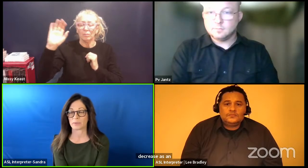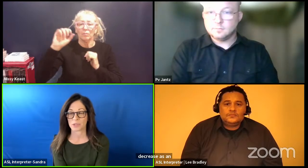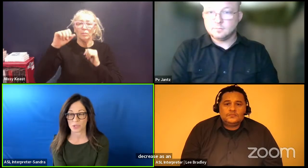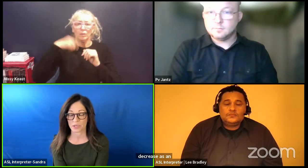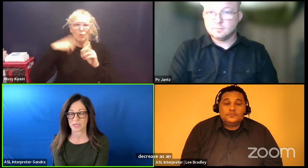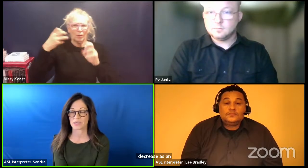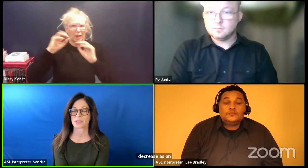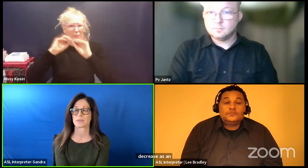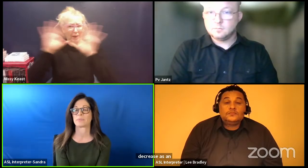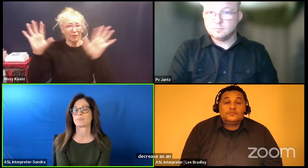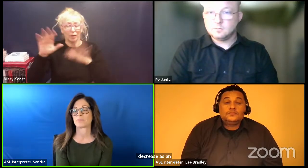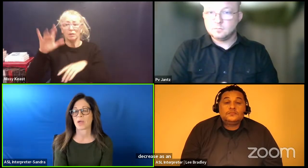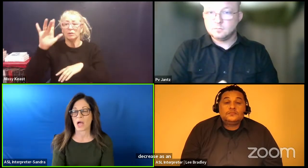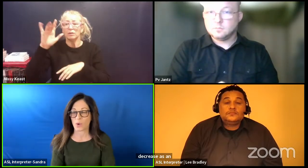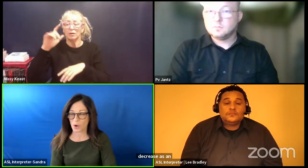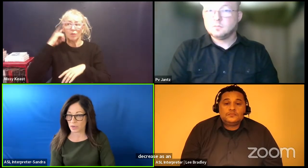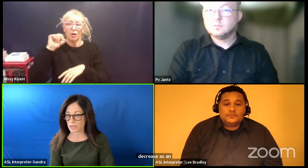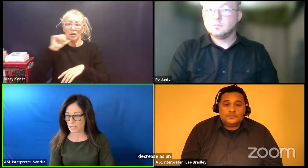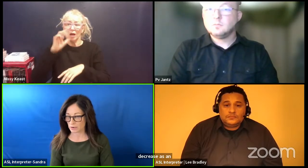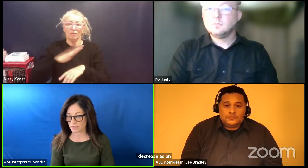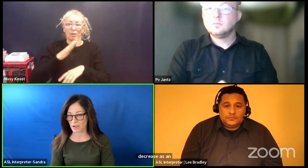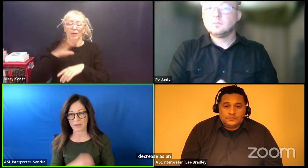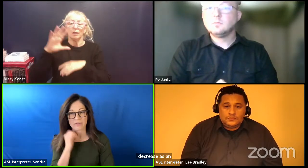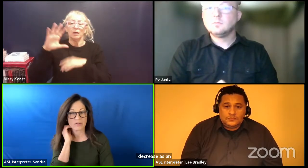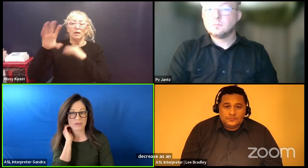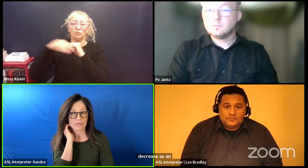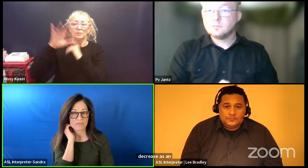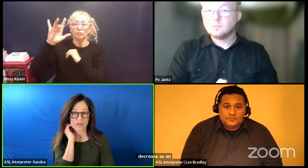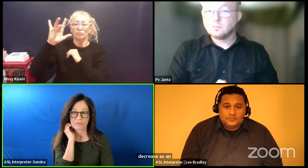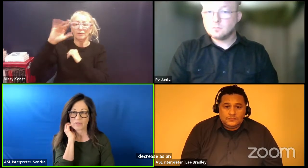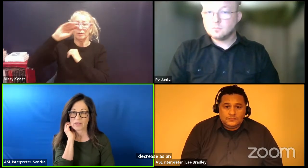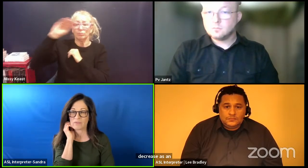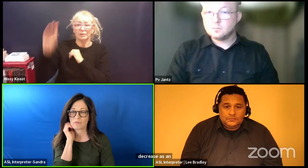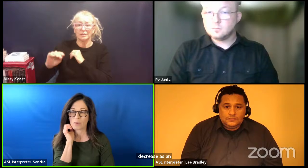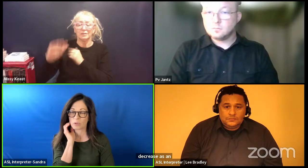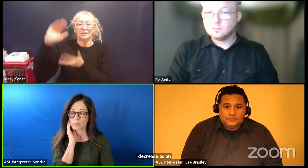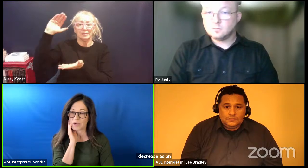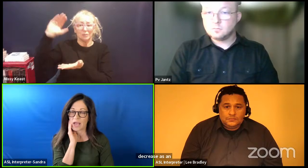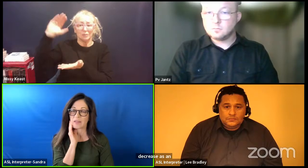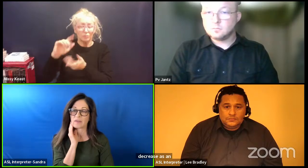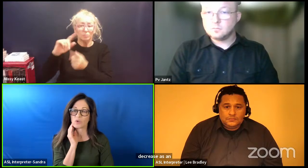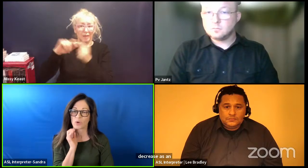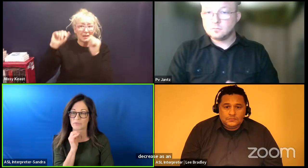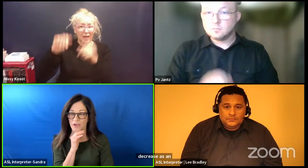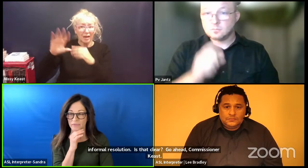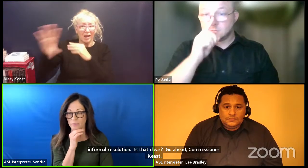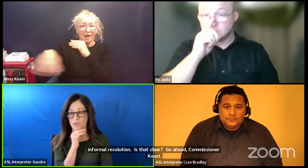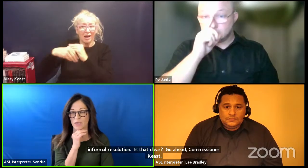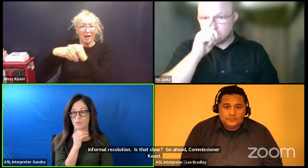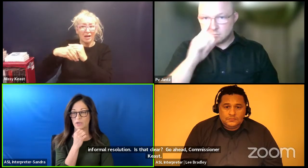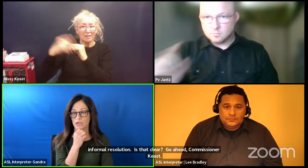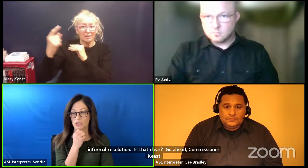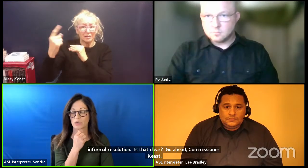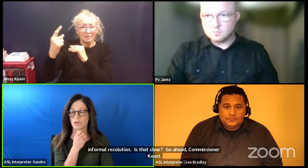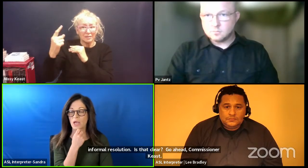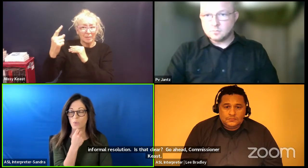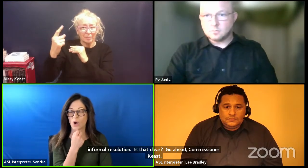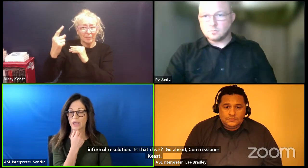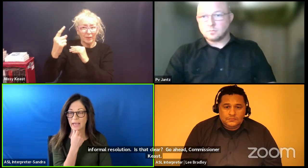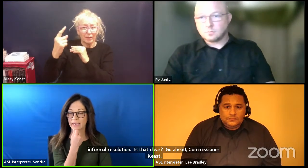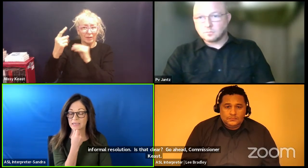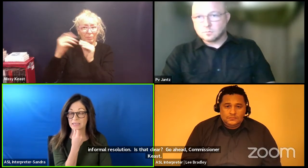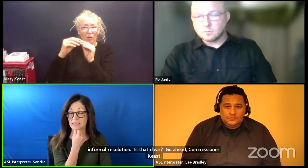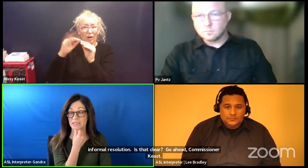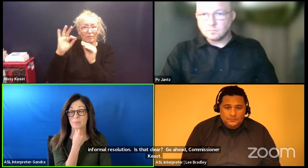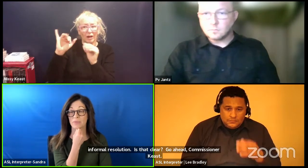Go ahead, Commissioner Keist. I wanted to clarify, not for the informal, but adding the 25% reduction